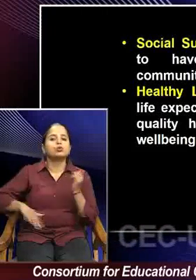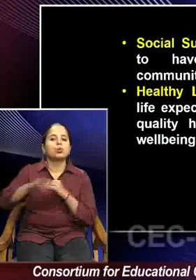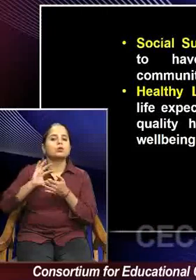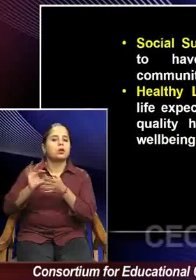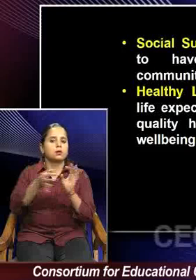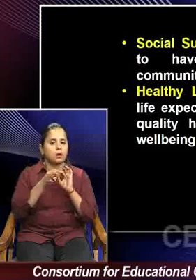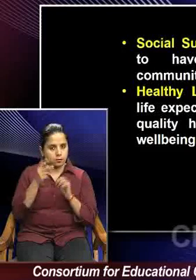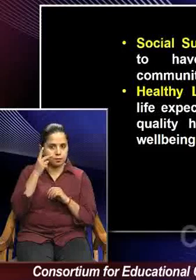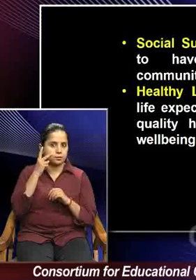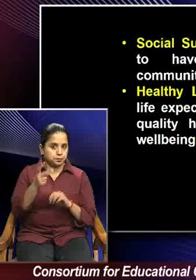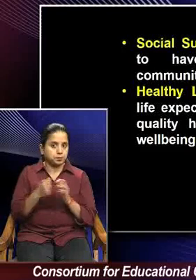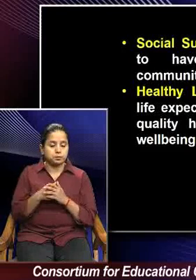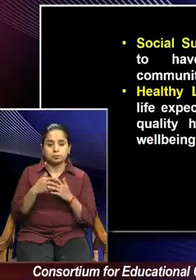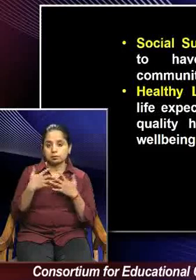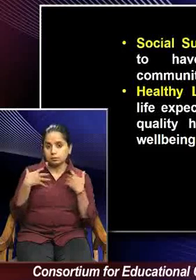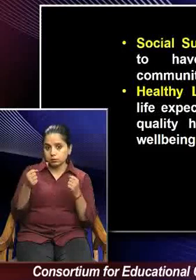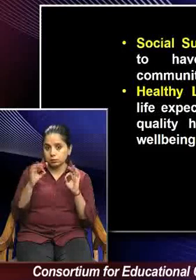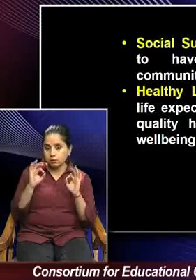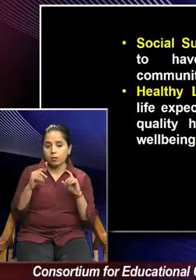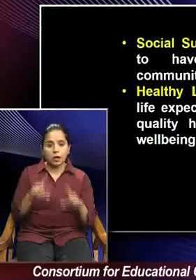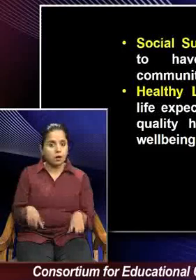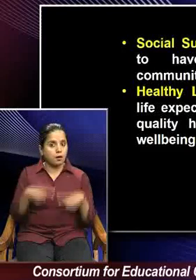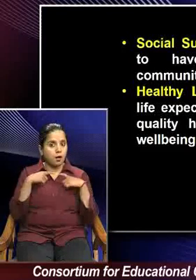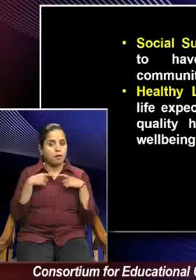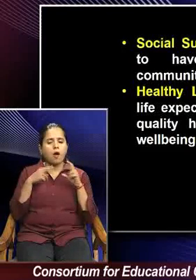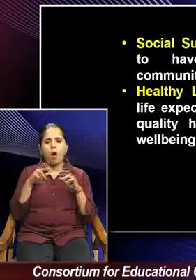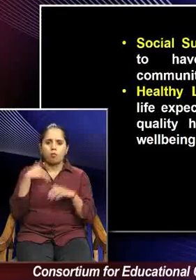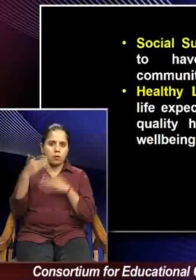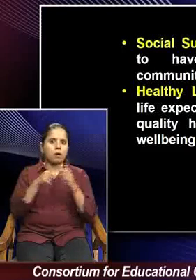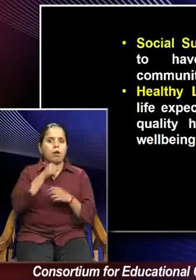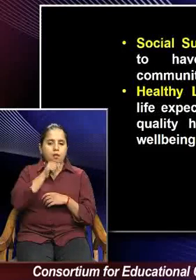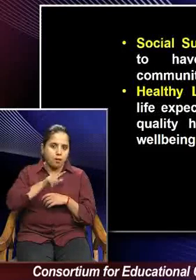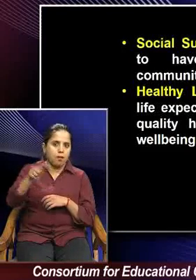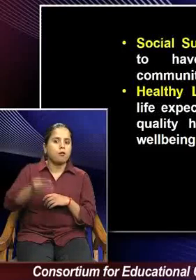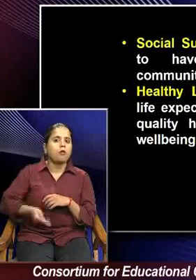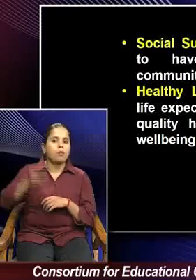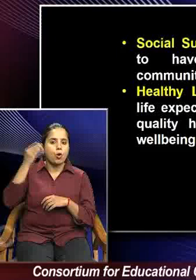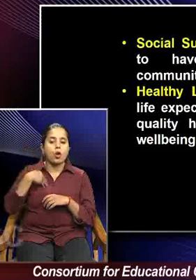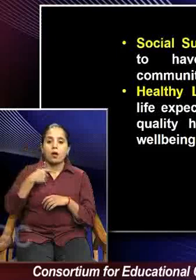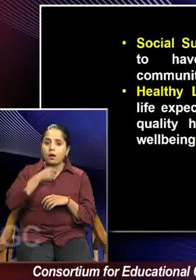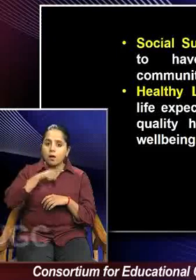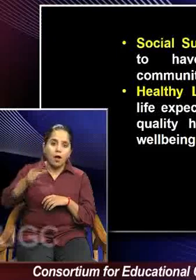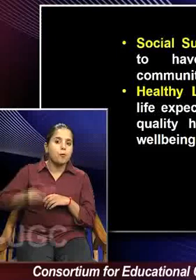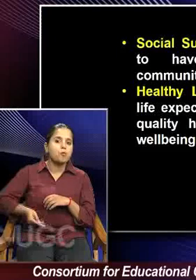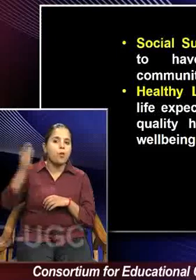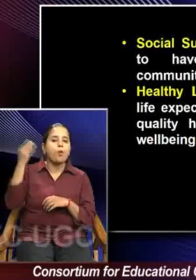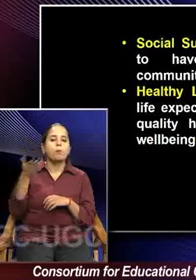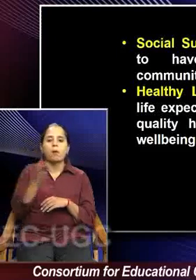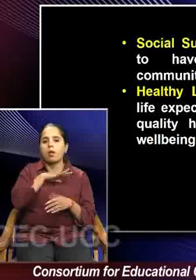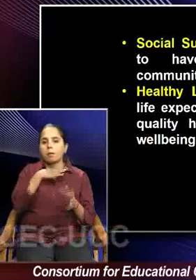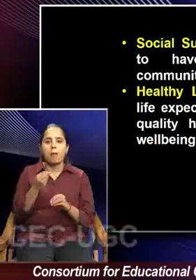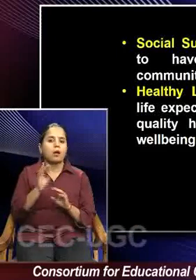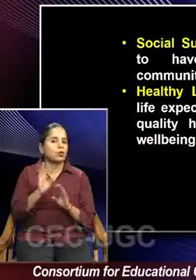networks. Healthy life expectancy. A longer life expectancy